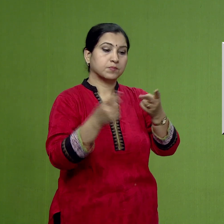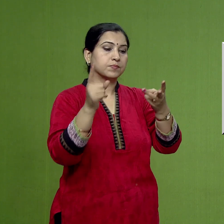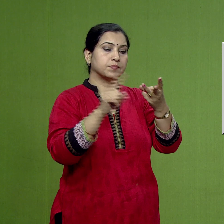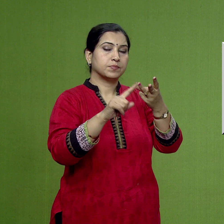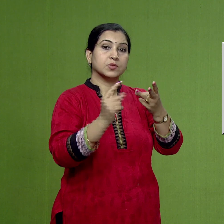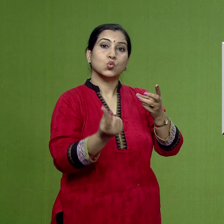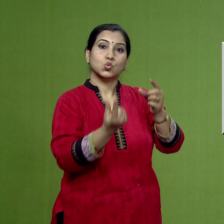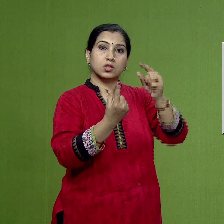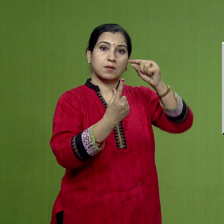Uttar Pradesh,